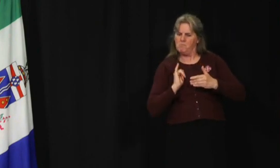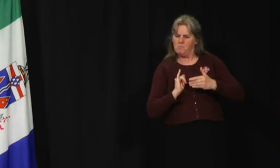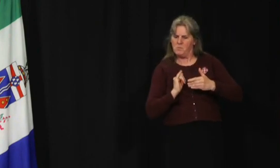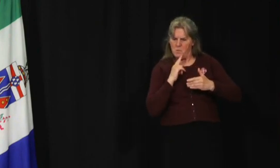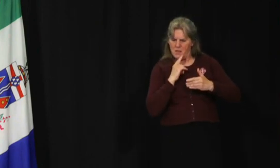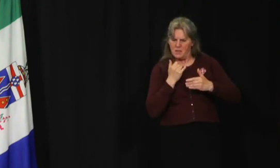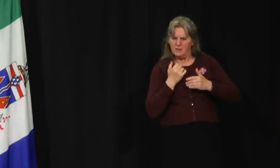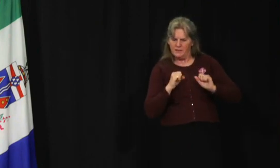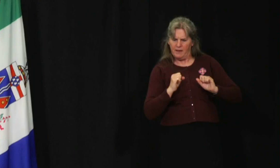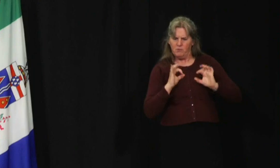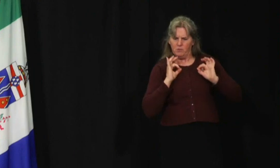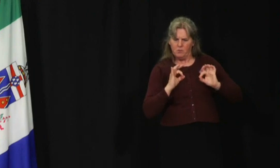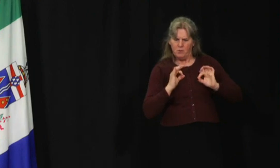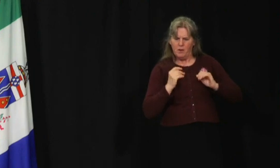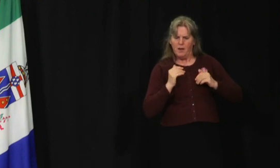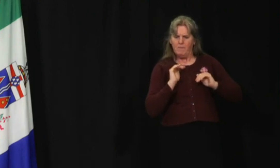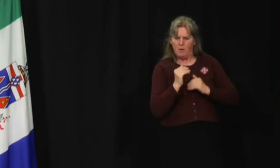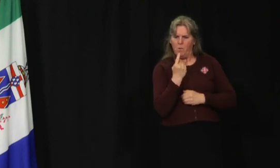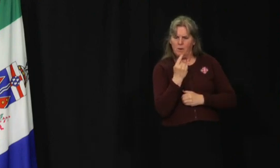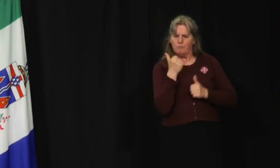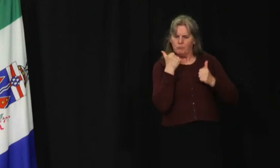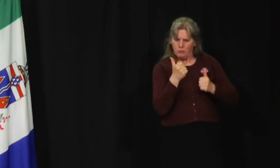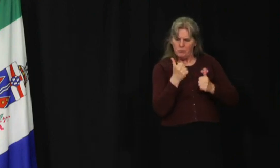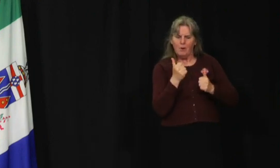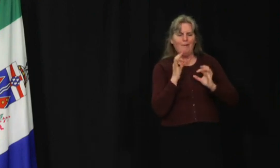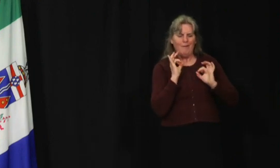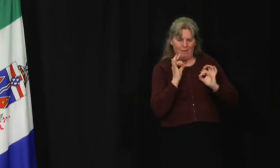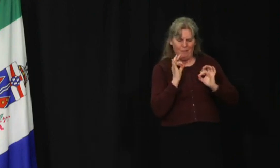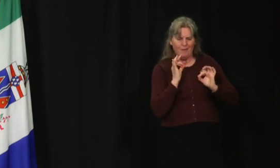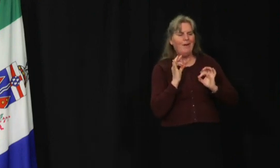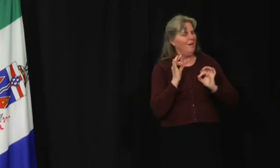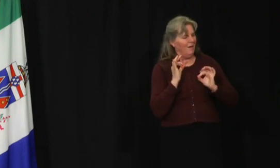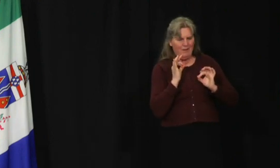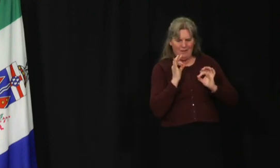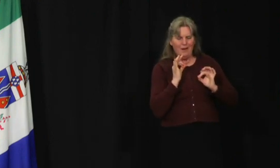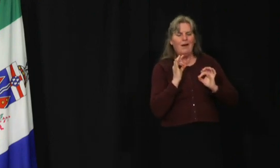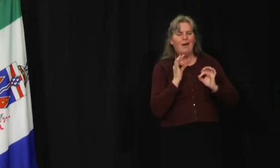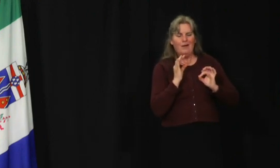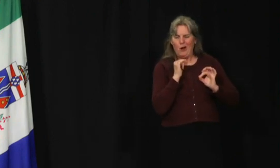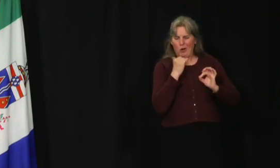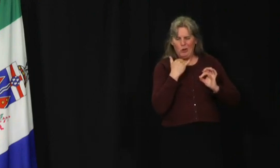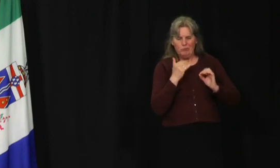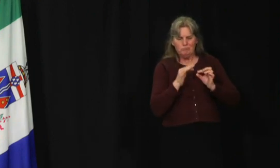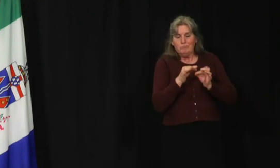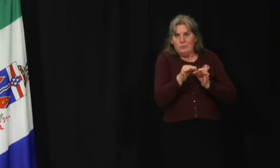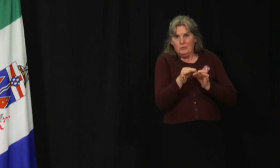will need that time to look at the epidemiology.